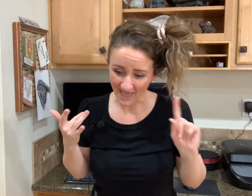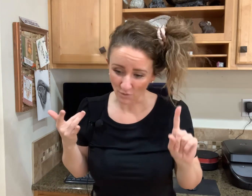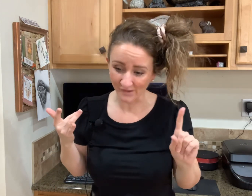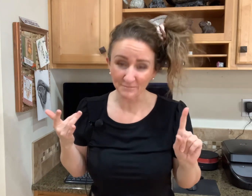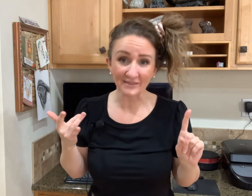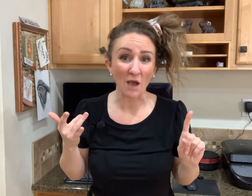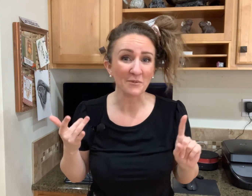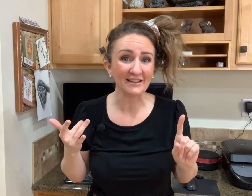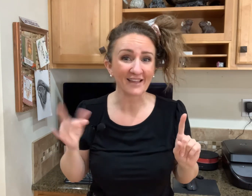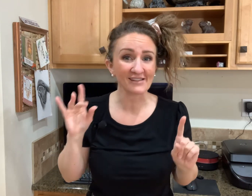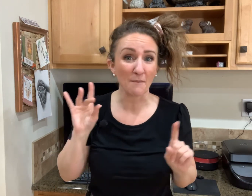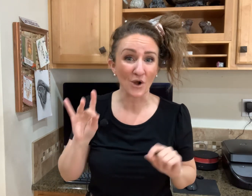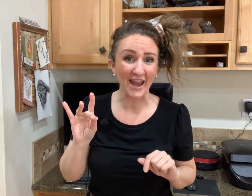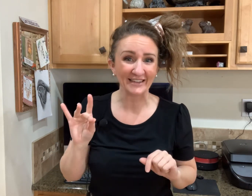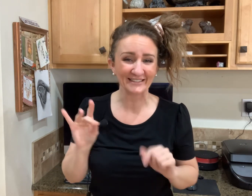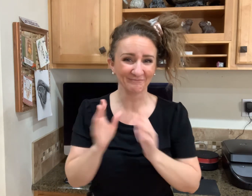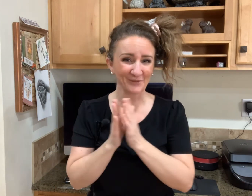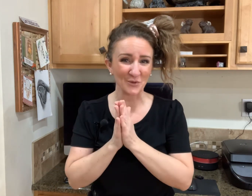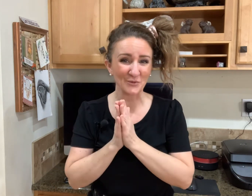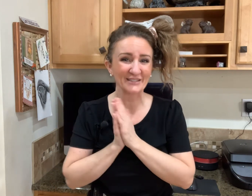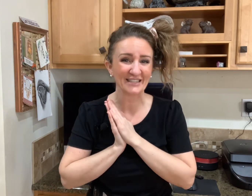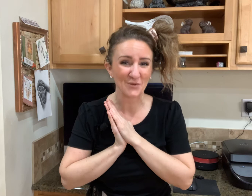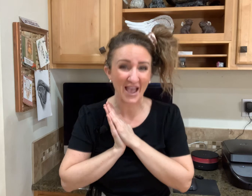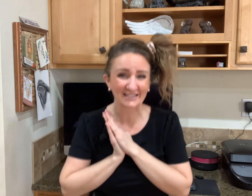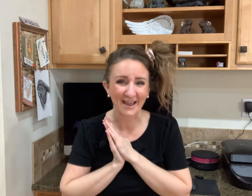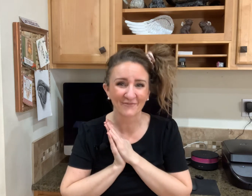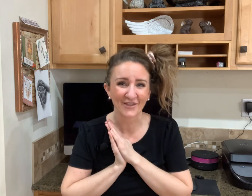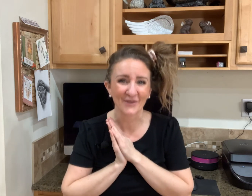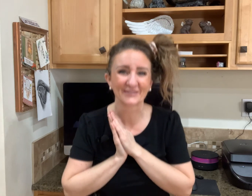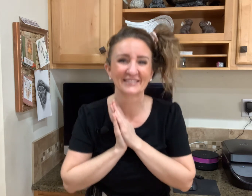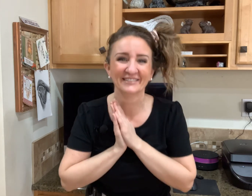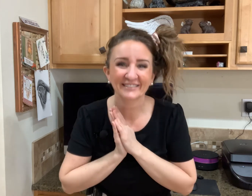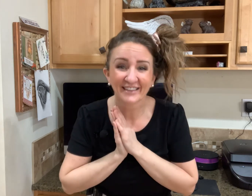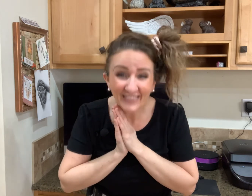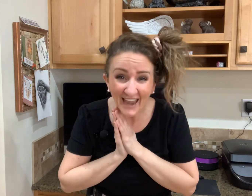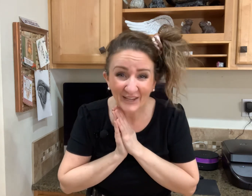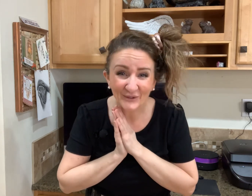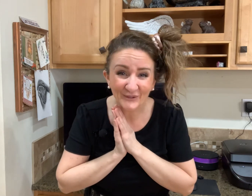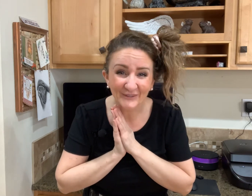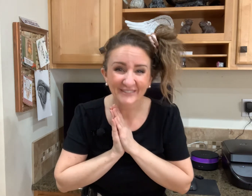would be lesson number 8. So we'll see you next time for those. Thank you.